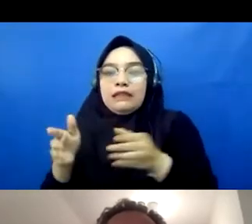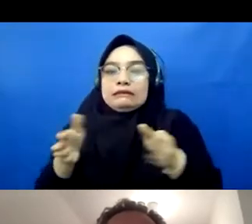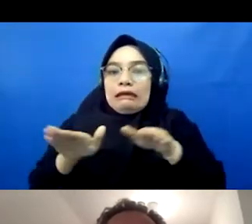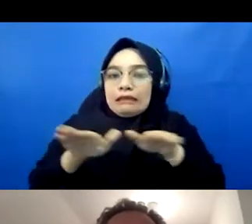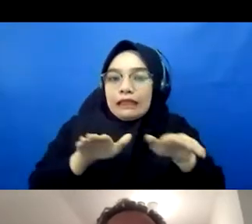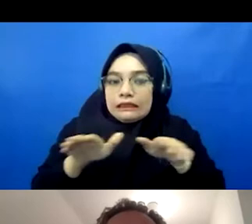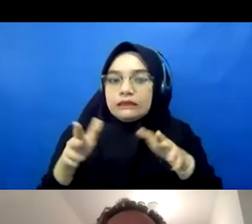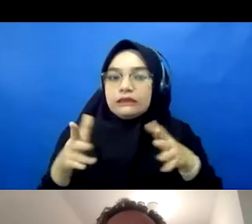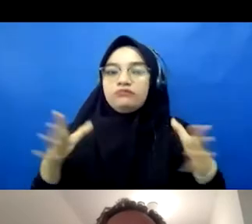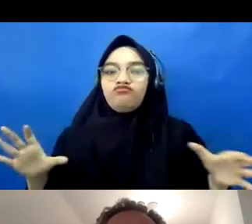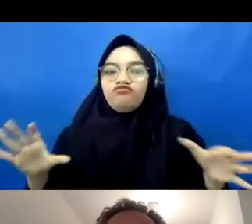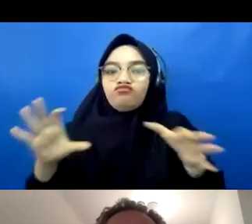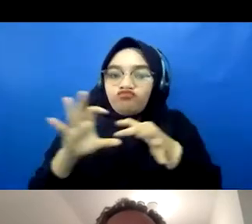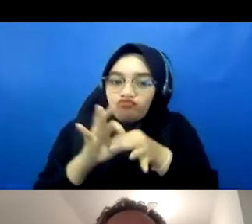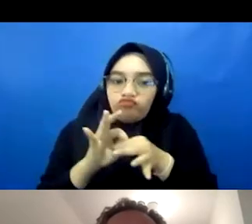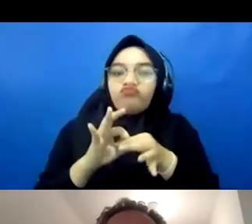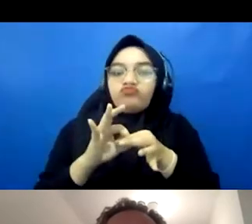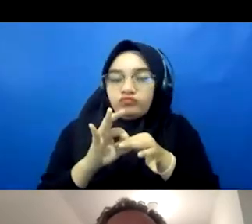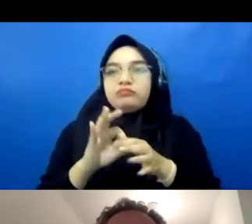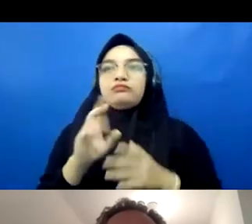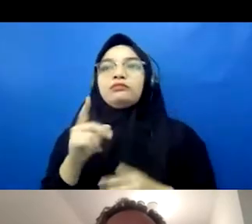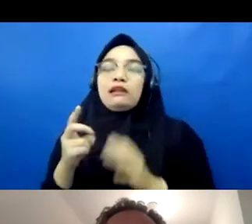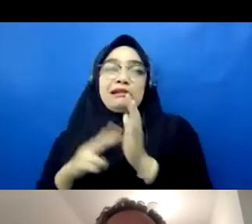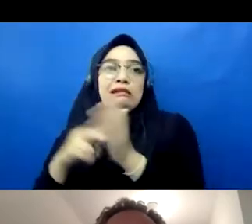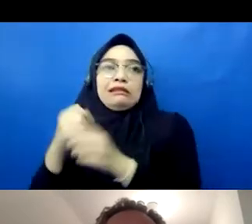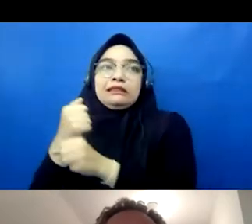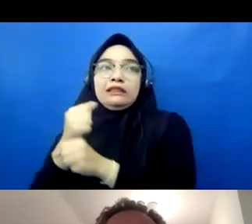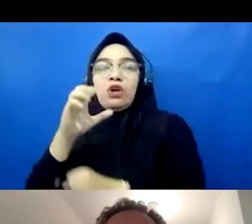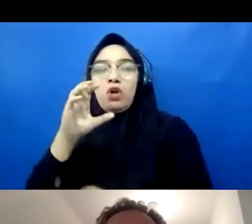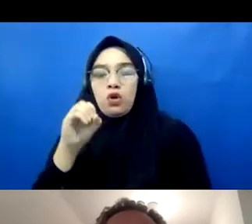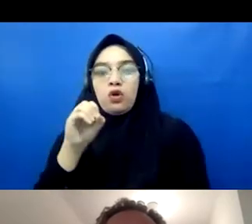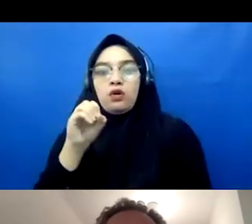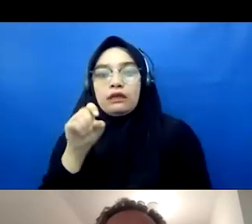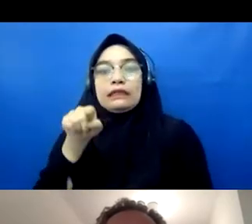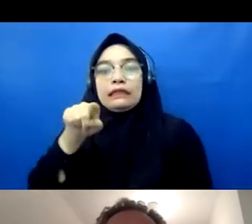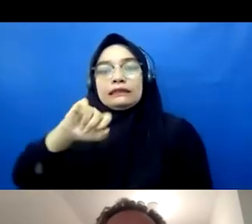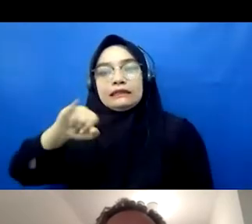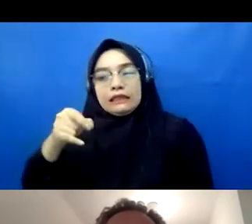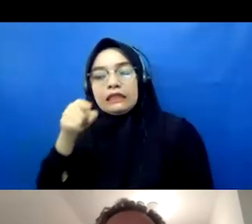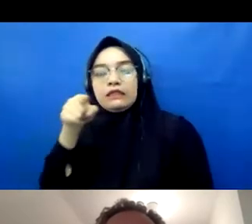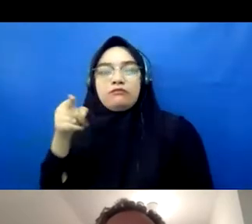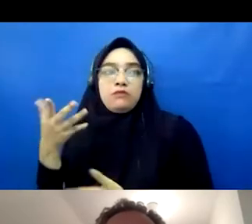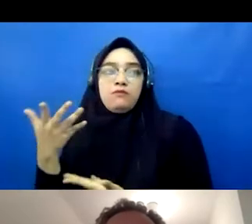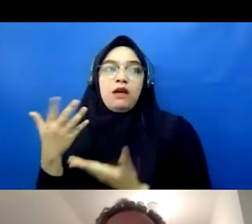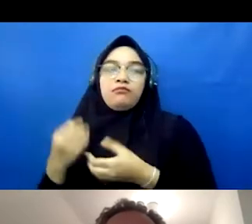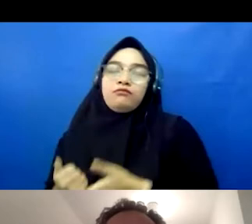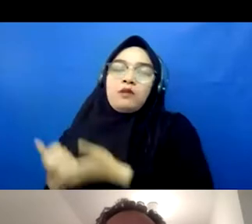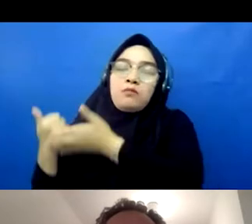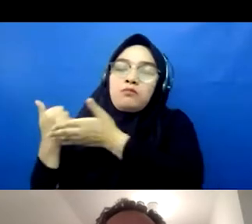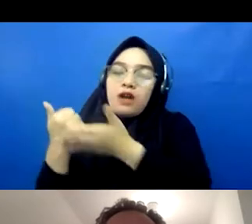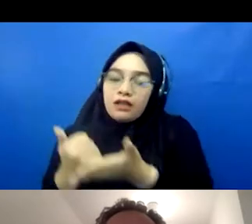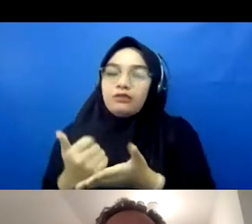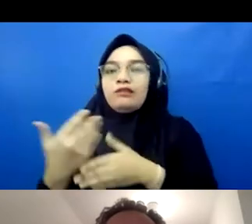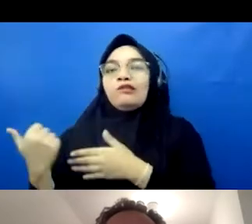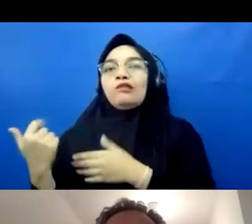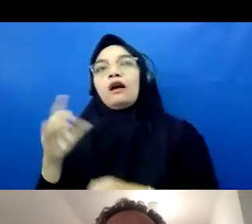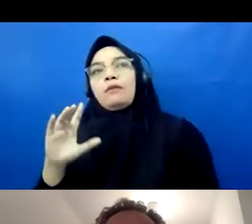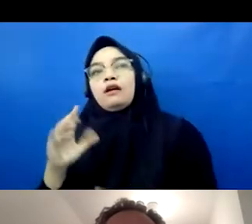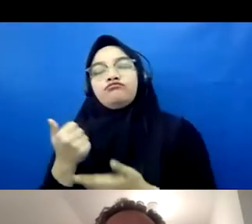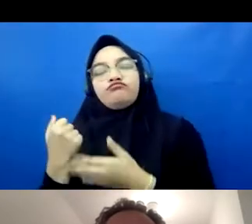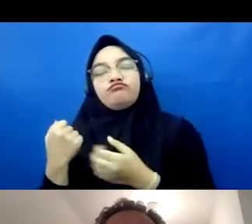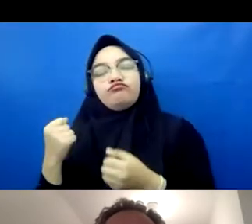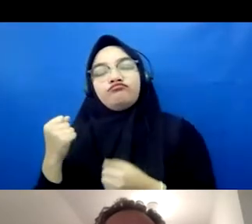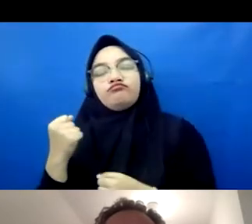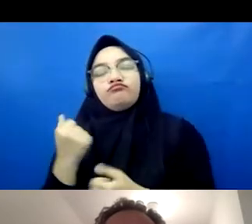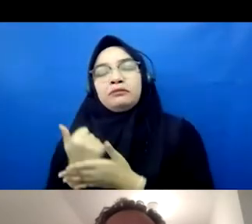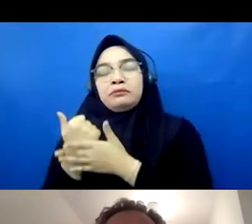Thai NGO, which I shared earlier, whose mission is really to provide health, education, and protection support to